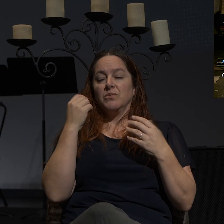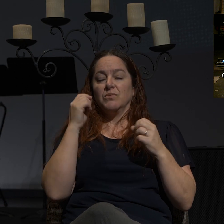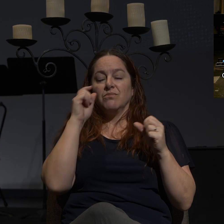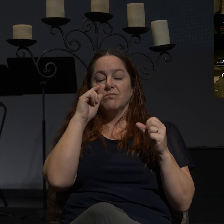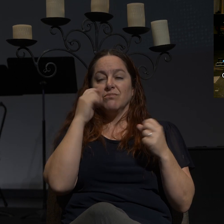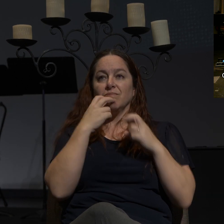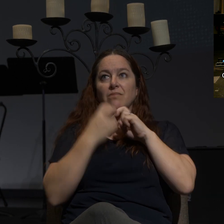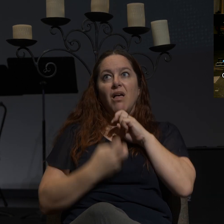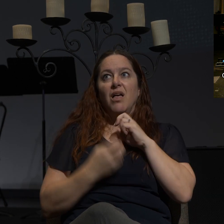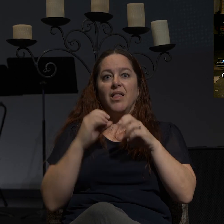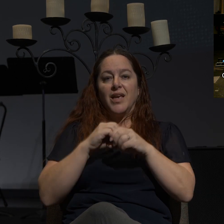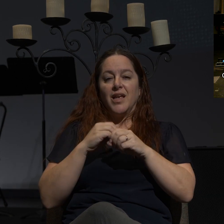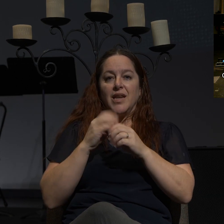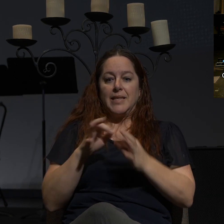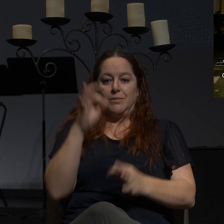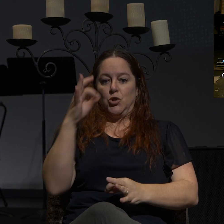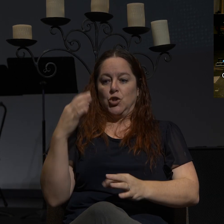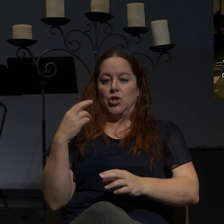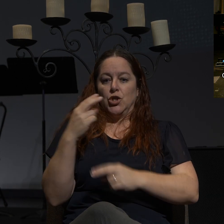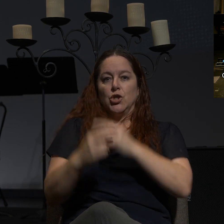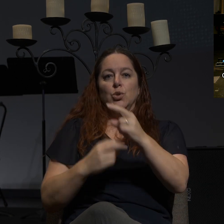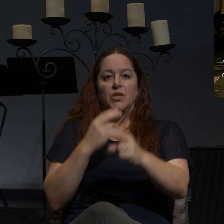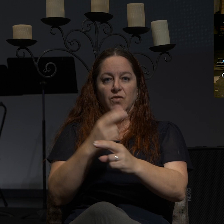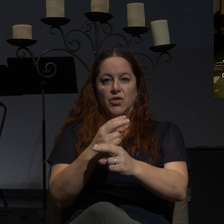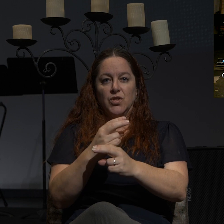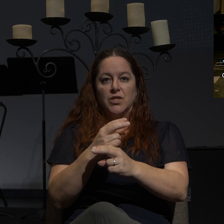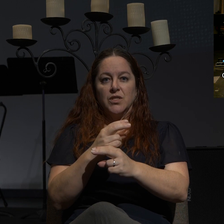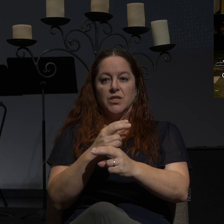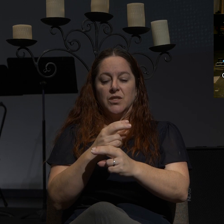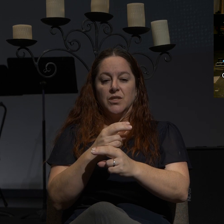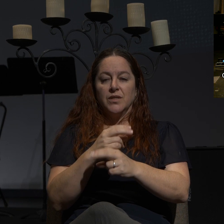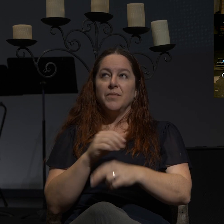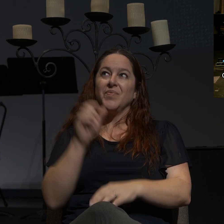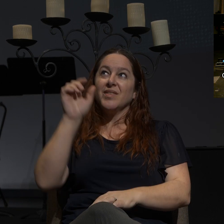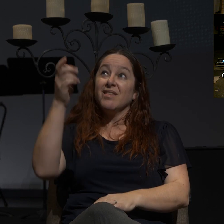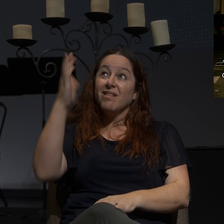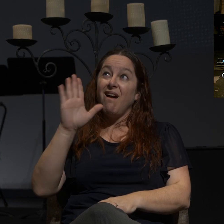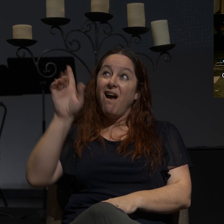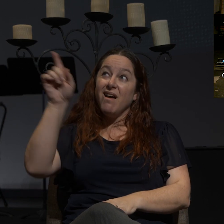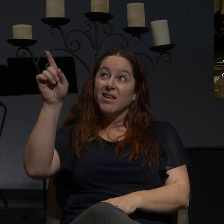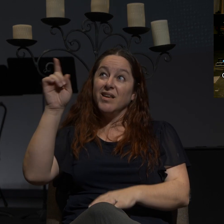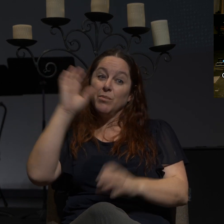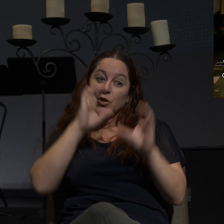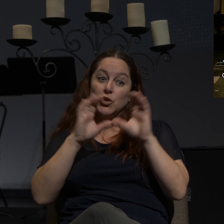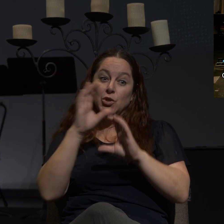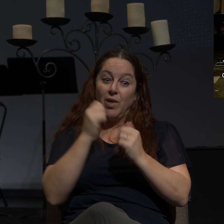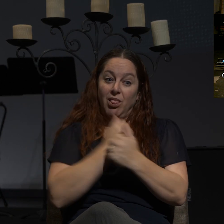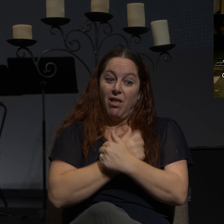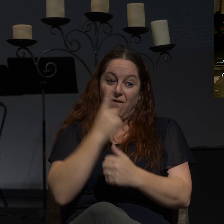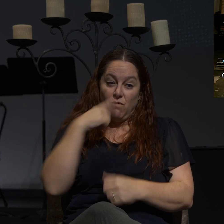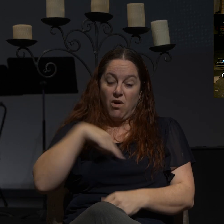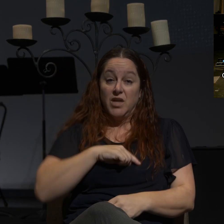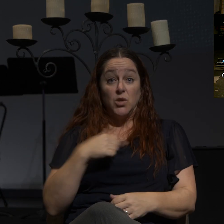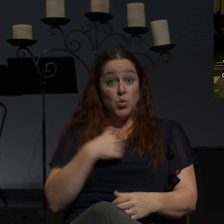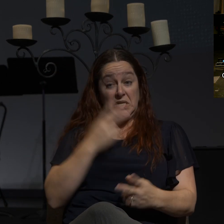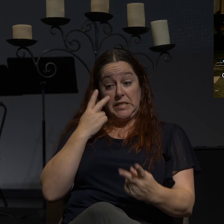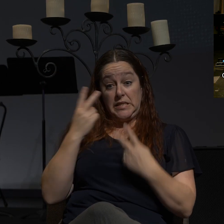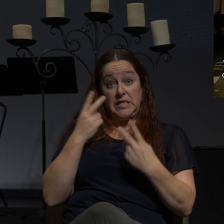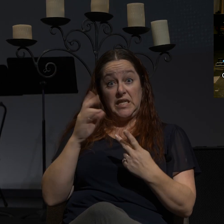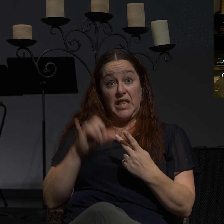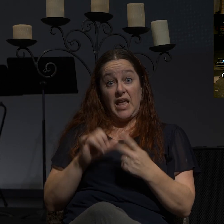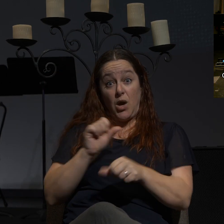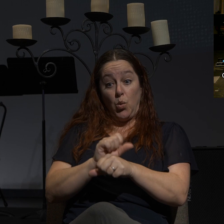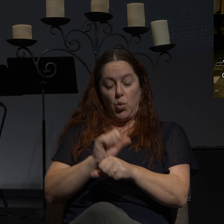The greatest wonder is the pursuing love of God. When we see this love at work through the